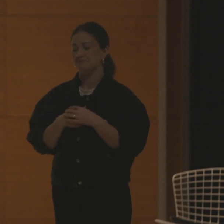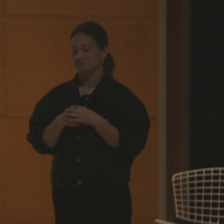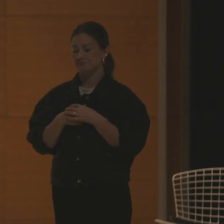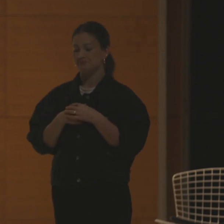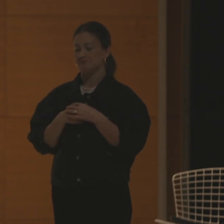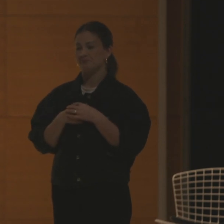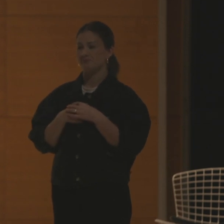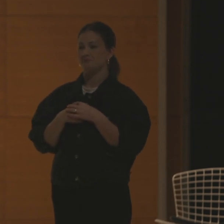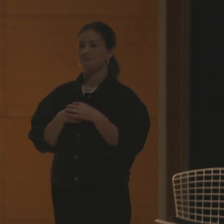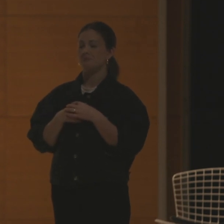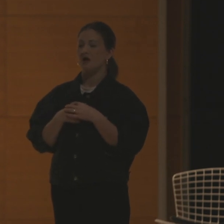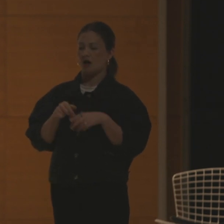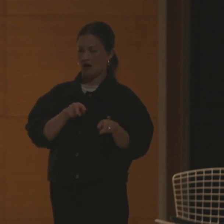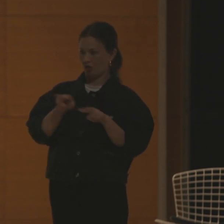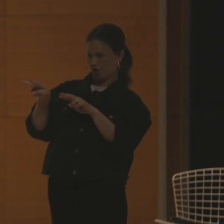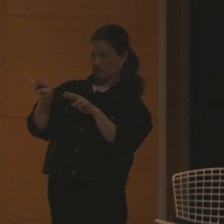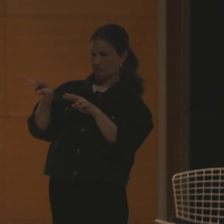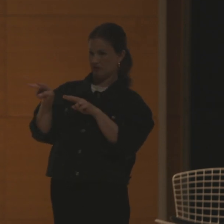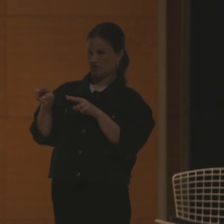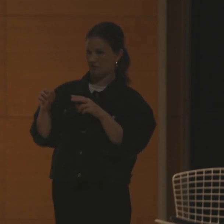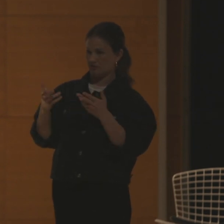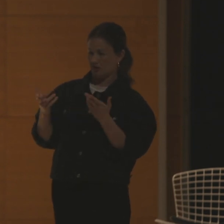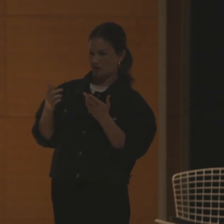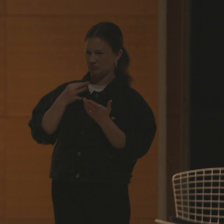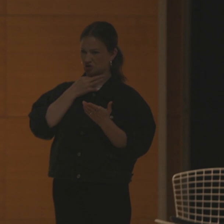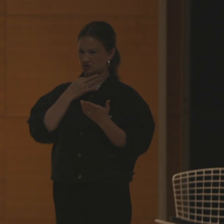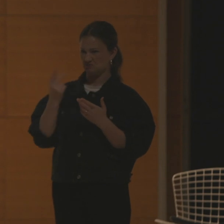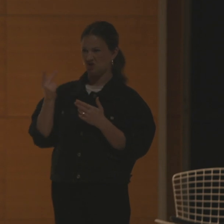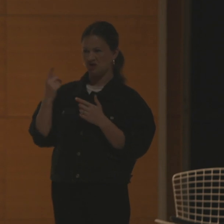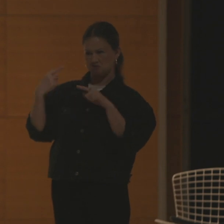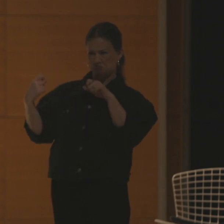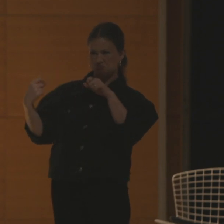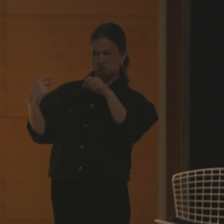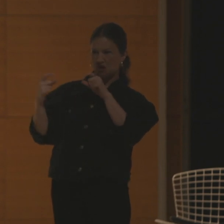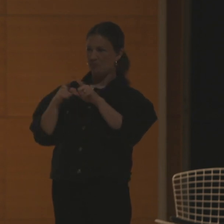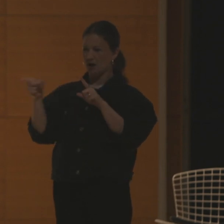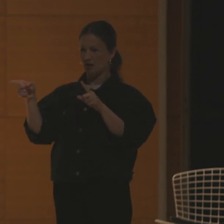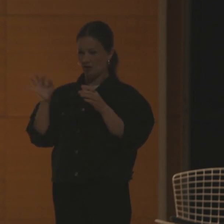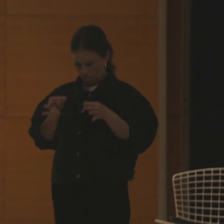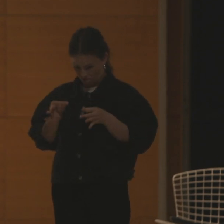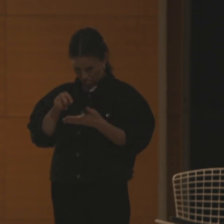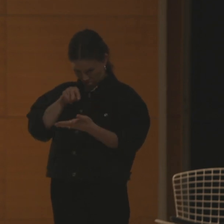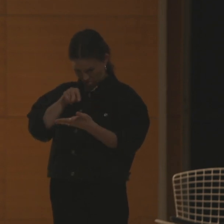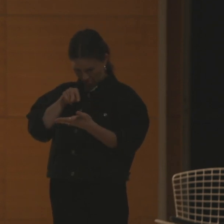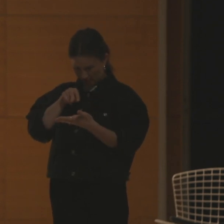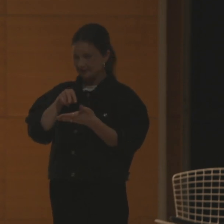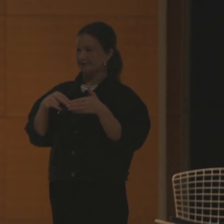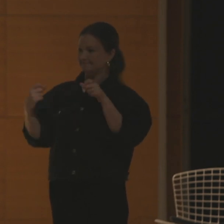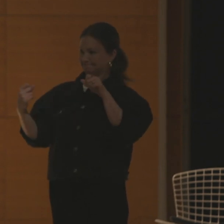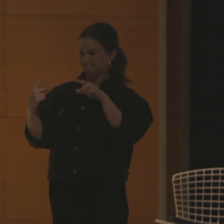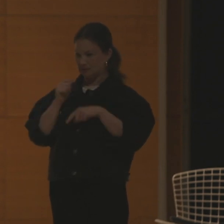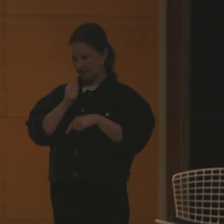line of hope in his direction, seeking acknowledgement of our mutual misery, but he kept his eyes trained on the game. "Good